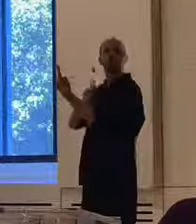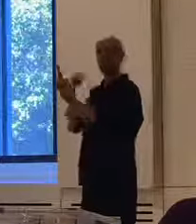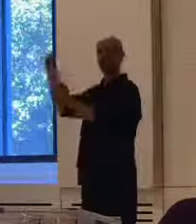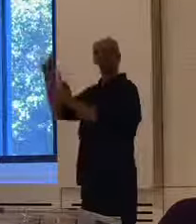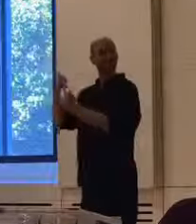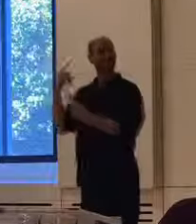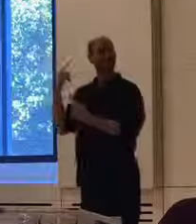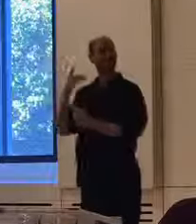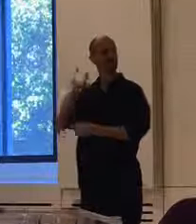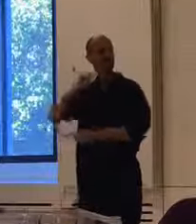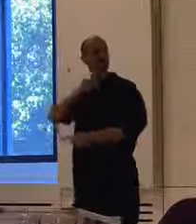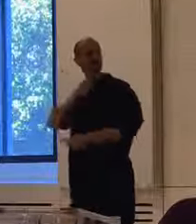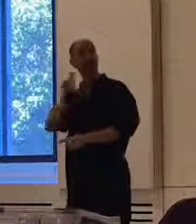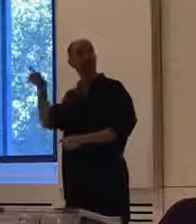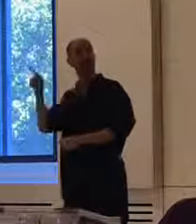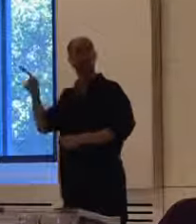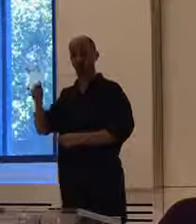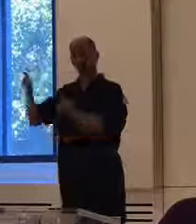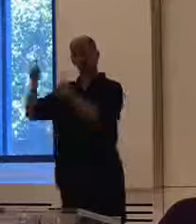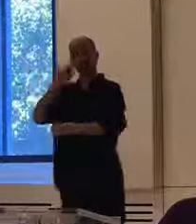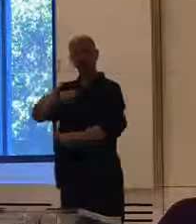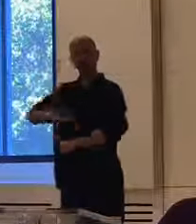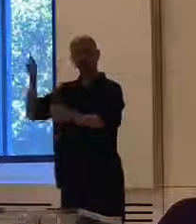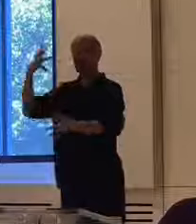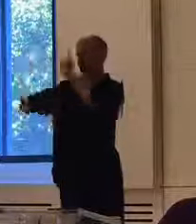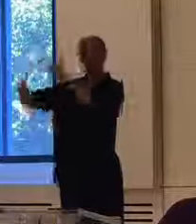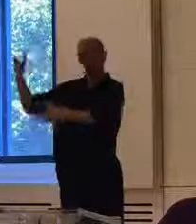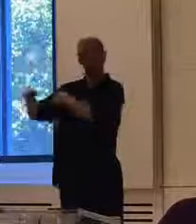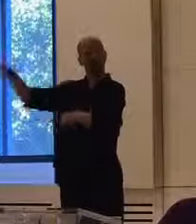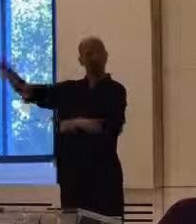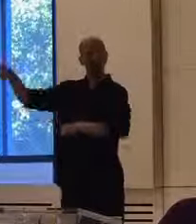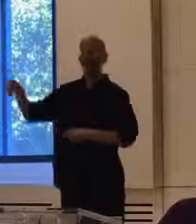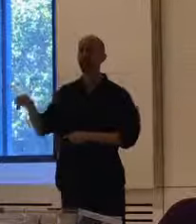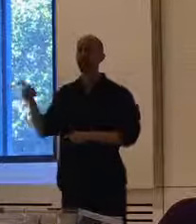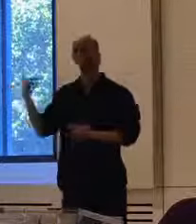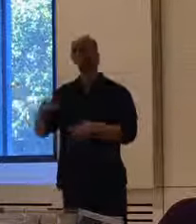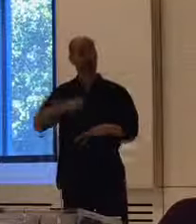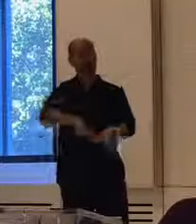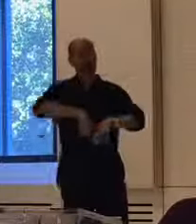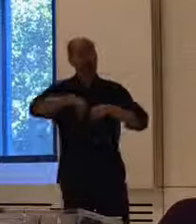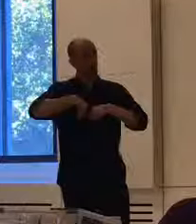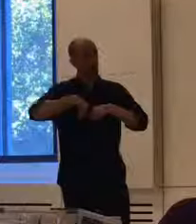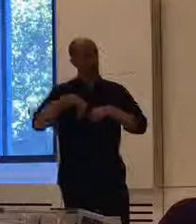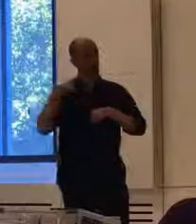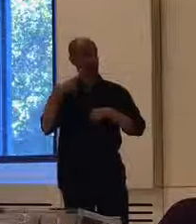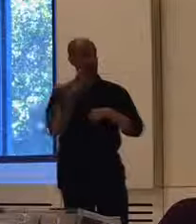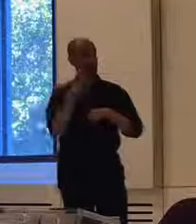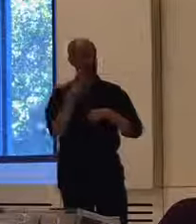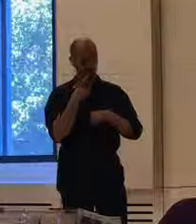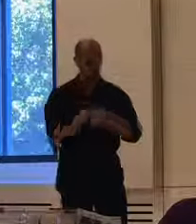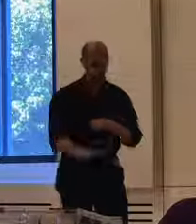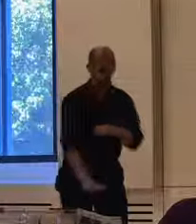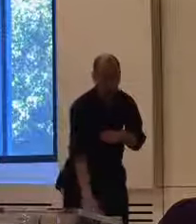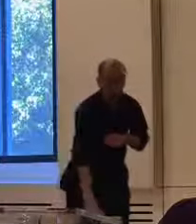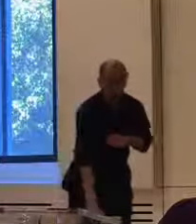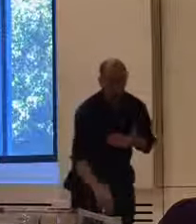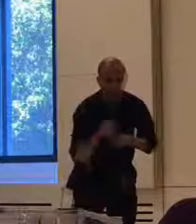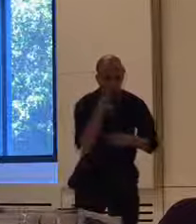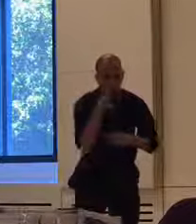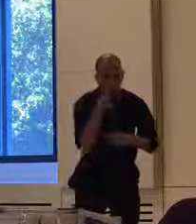So I met somebody who was hearing and had a very good attitude, signed, and they adopted a deaf girl